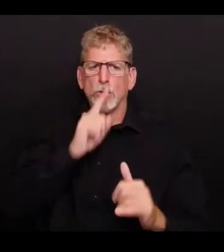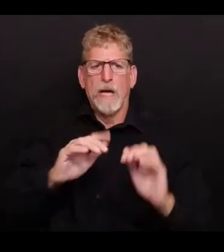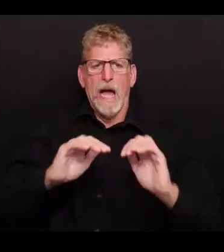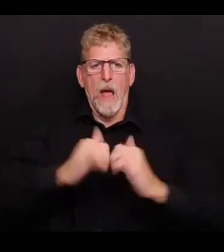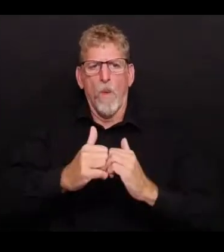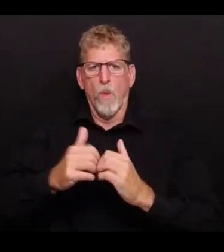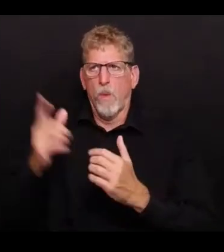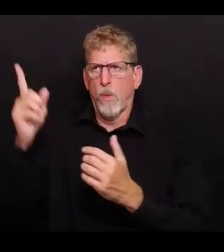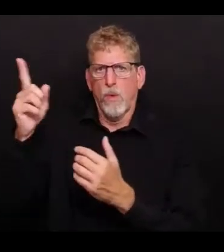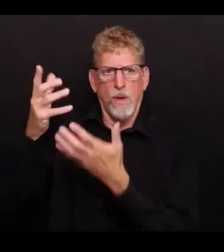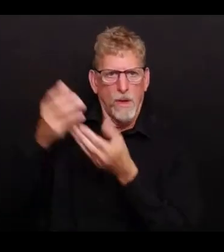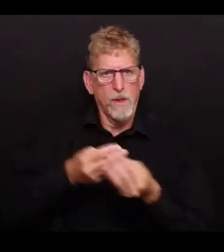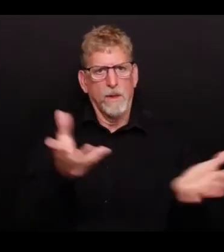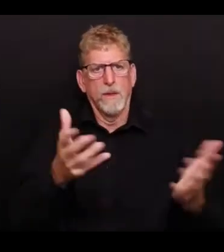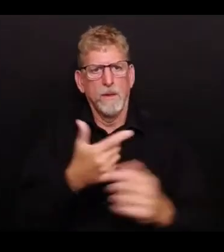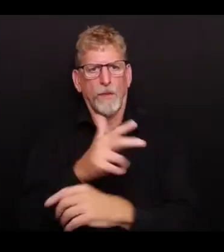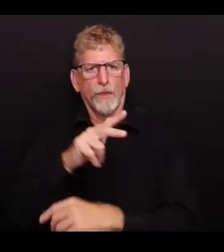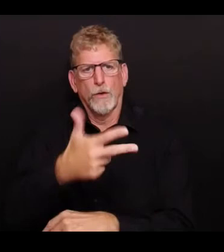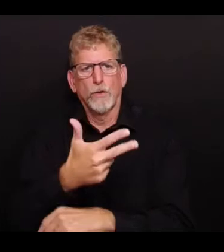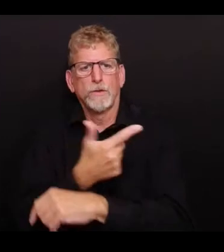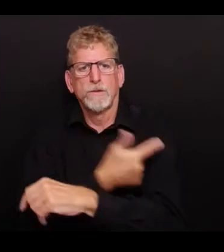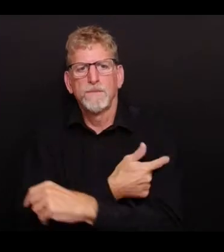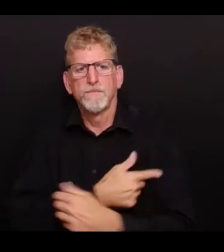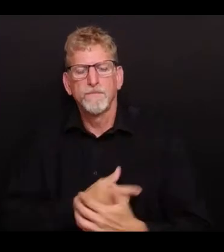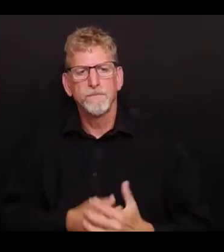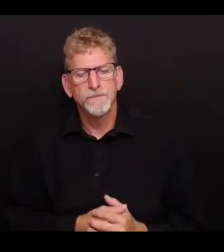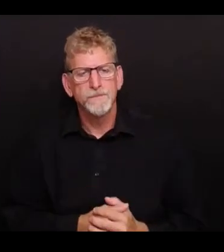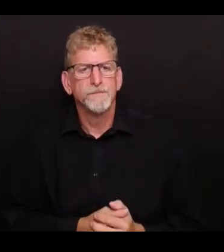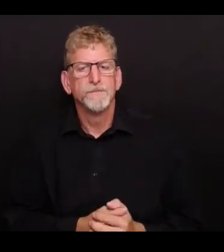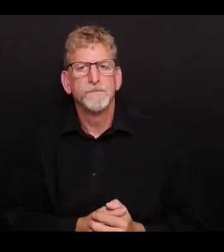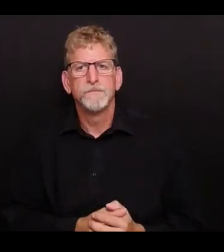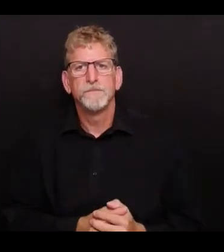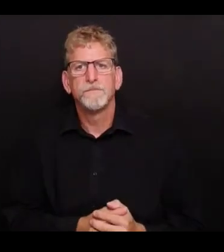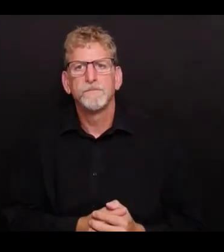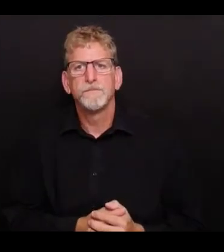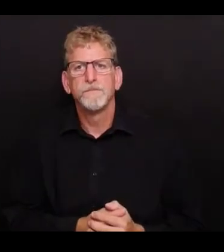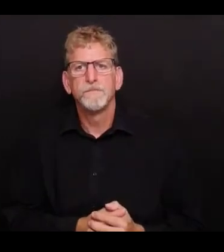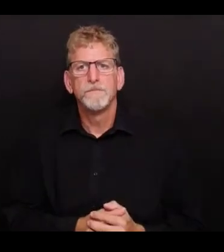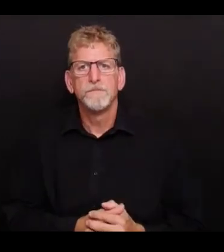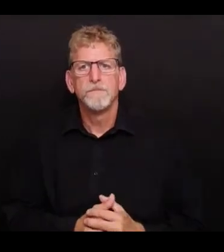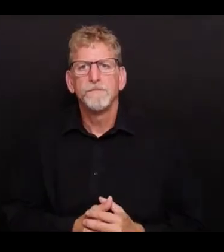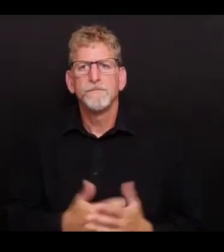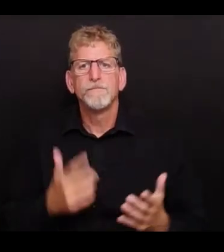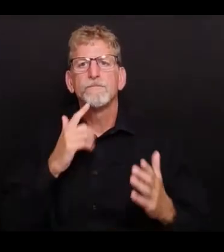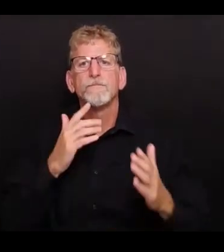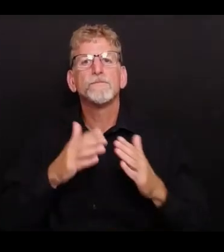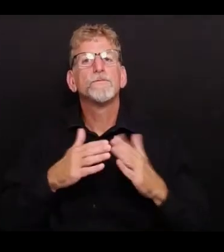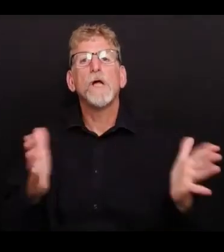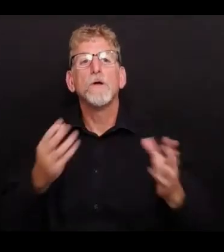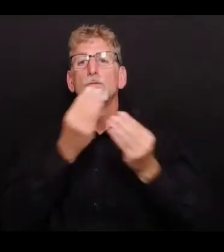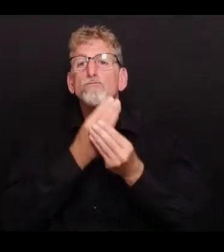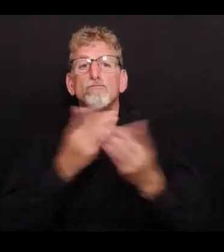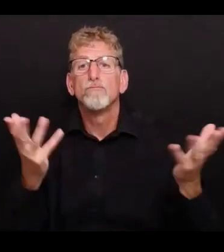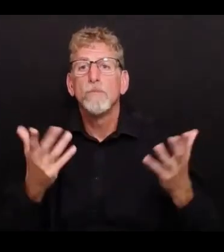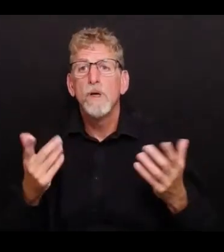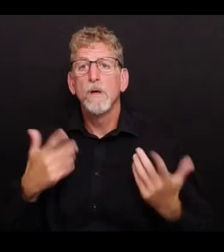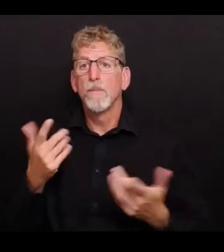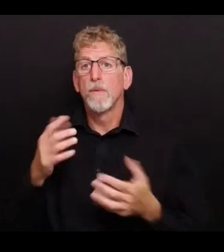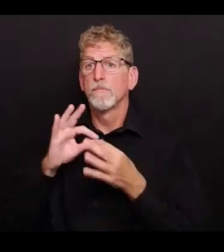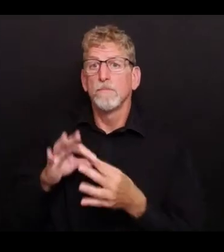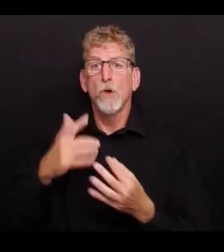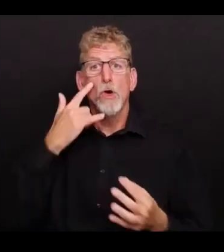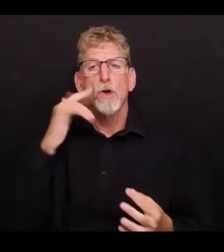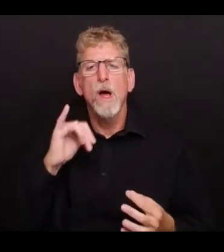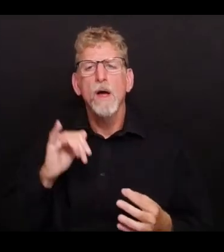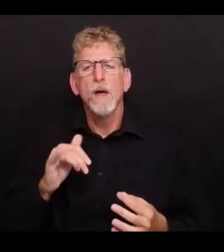and expect it at least to get sort of an update on what that timing might be in the next week and a half or so. But Chris, do